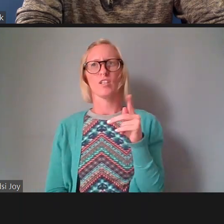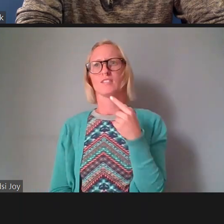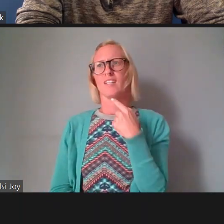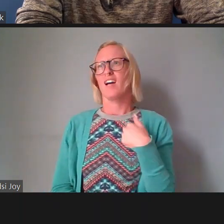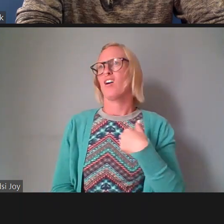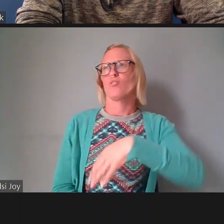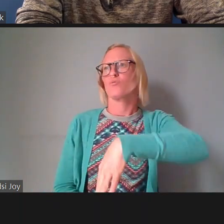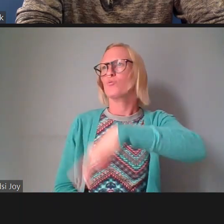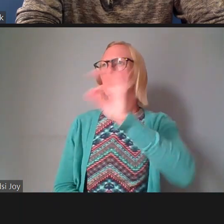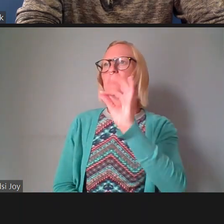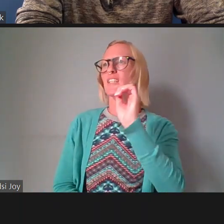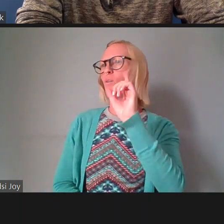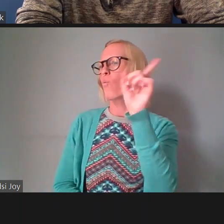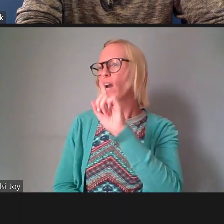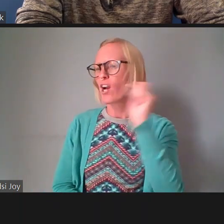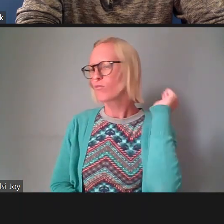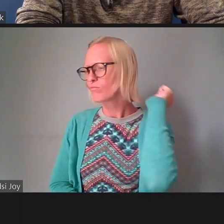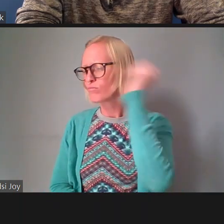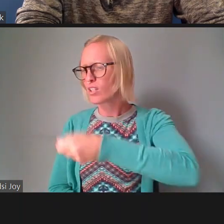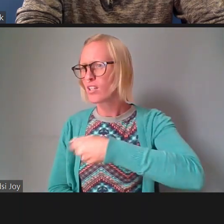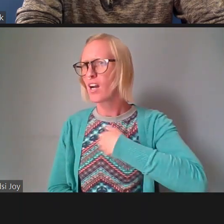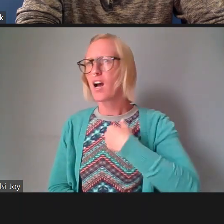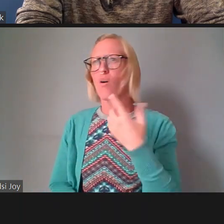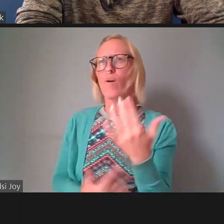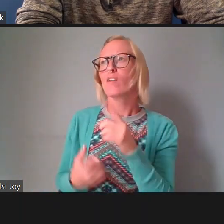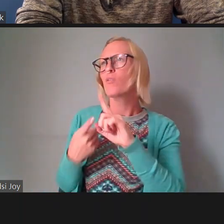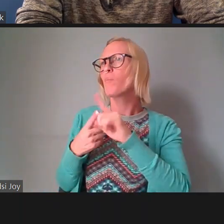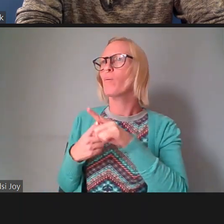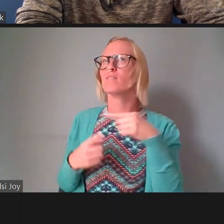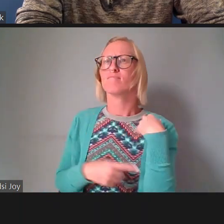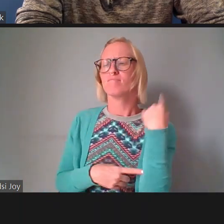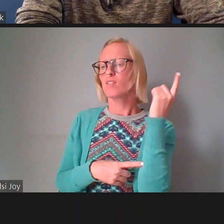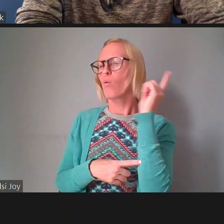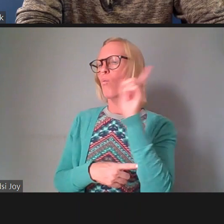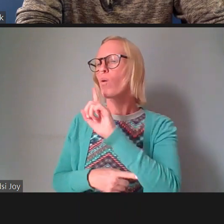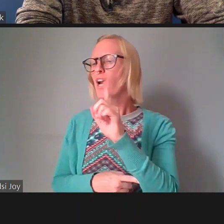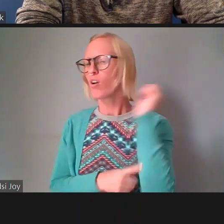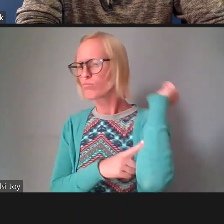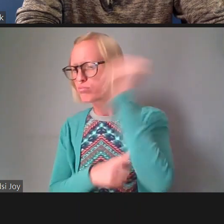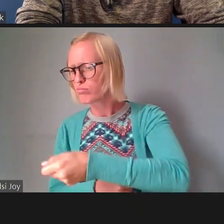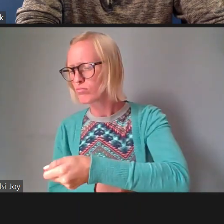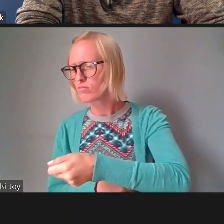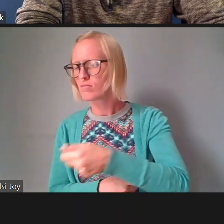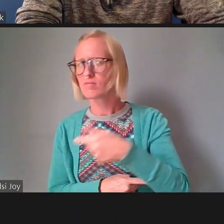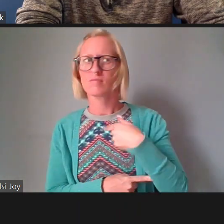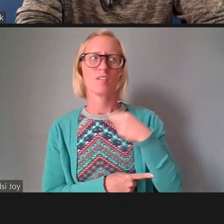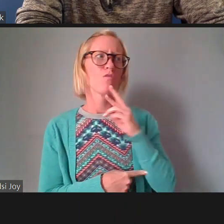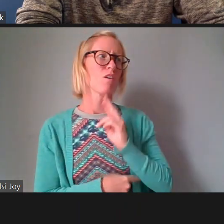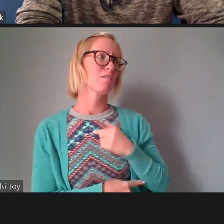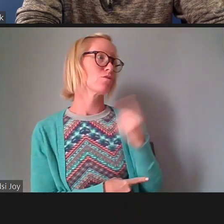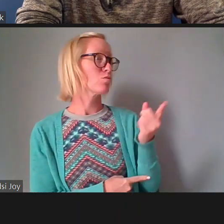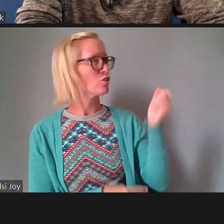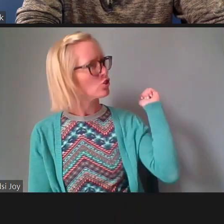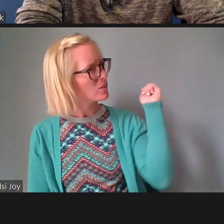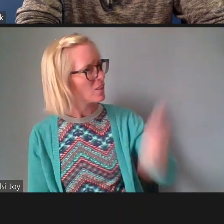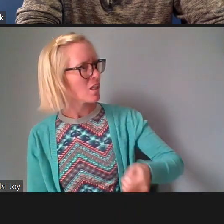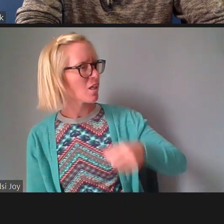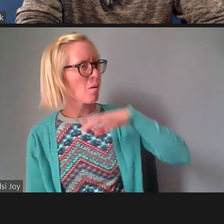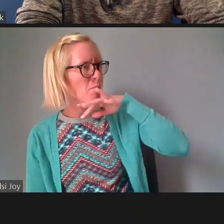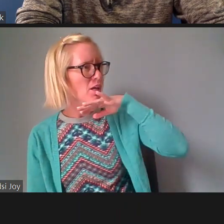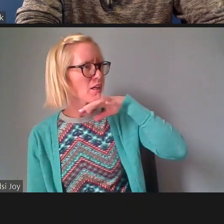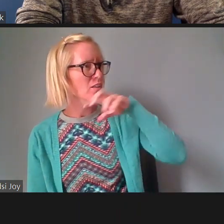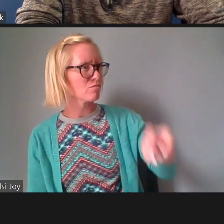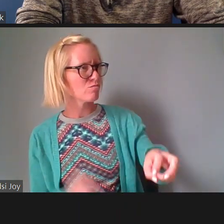was just waiting for a moment to decide where to stab him. You should stick a pig, said Ralph fiercely. They always talk